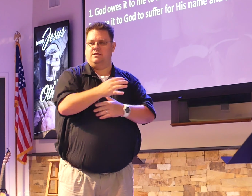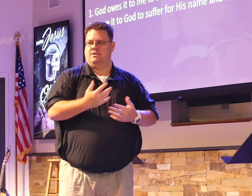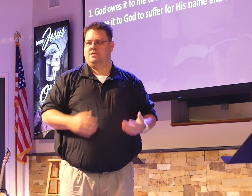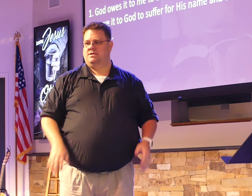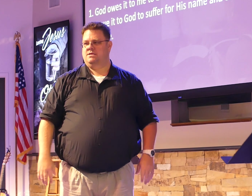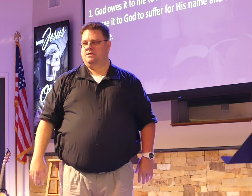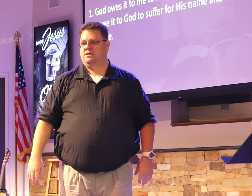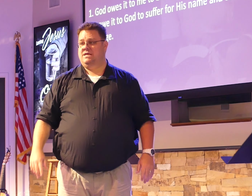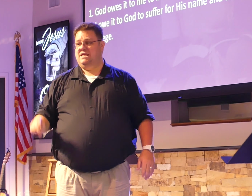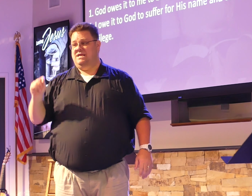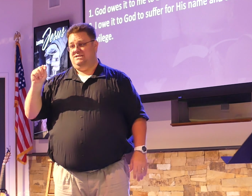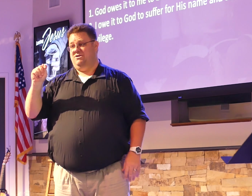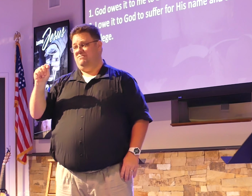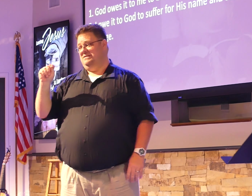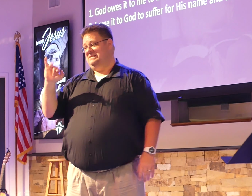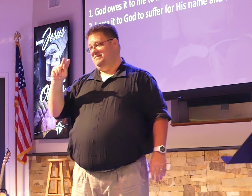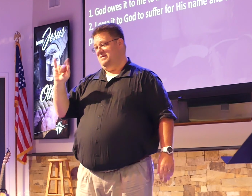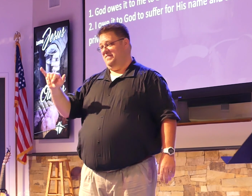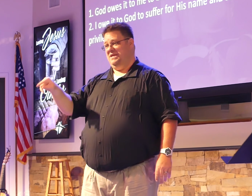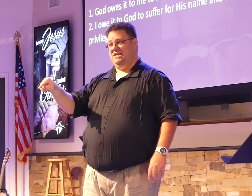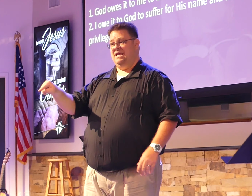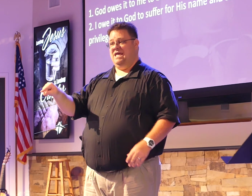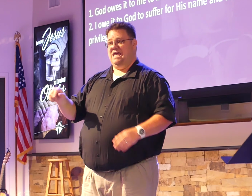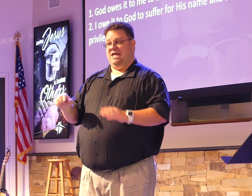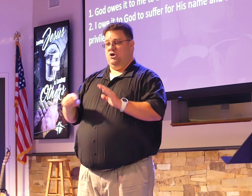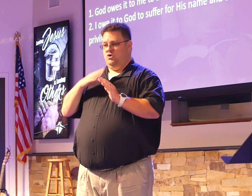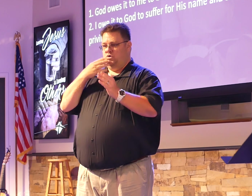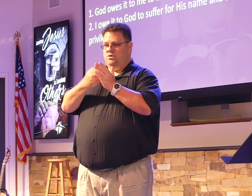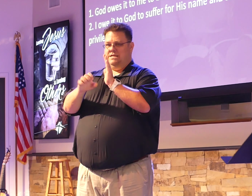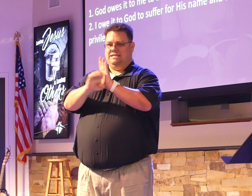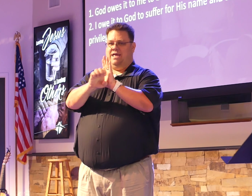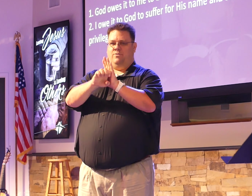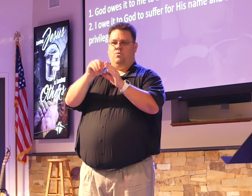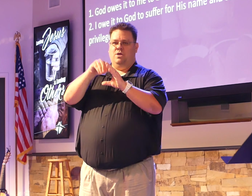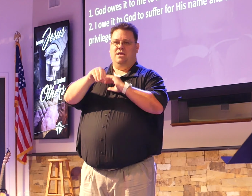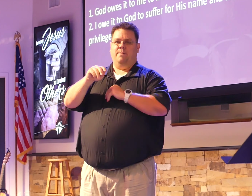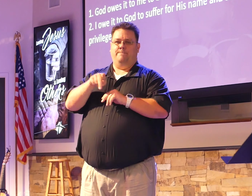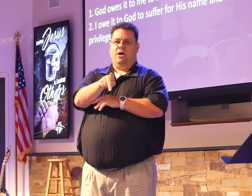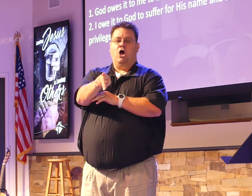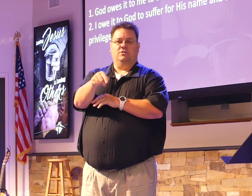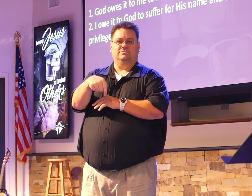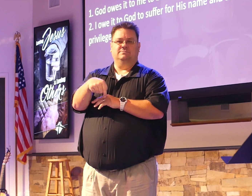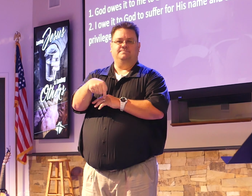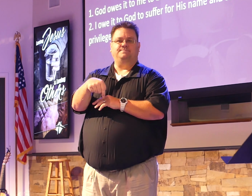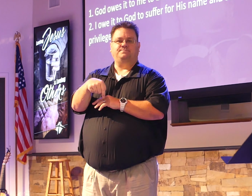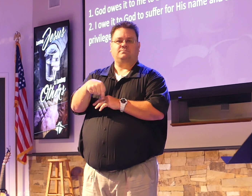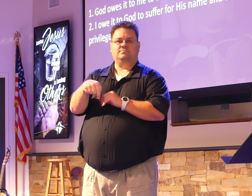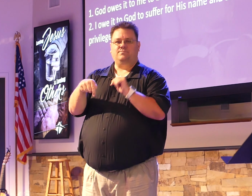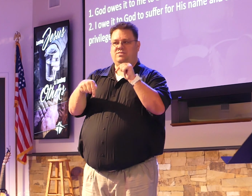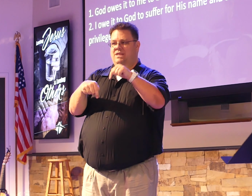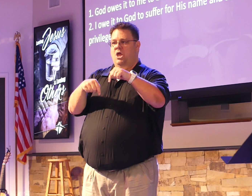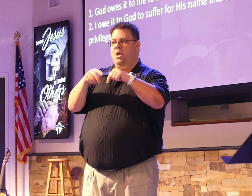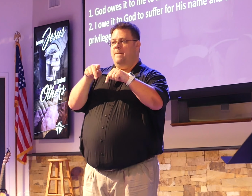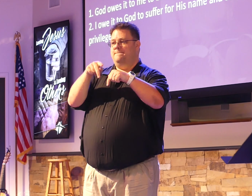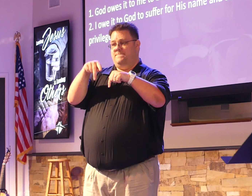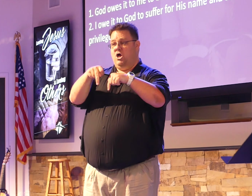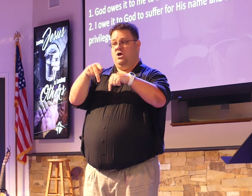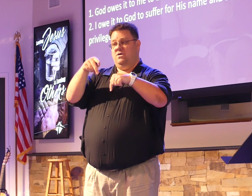Timothy had quite an example in Paul, didn't he? He was a spiritual father to Timothy and a great influence in his